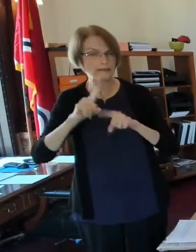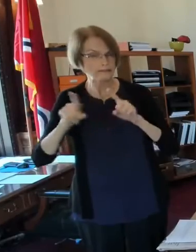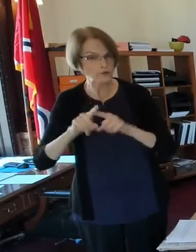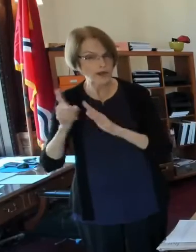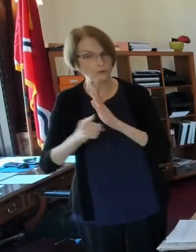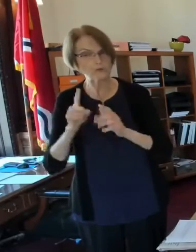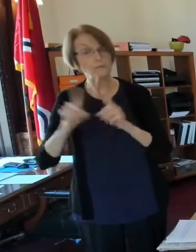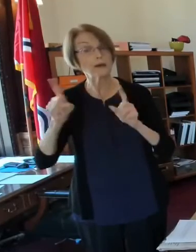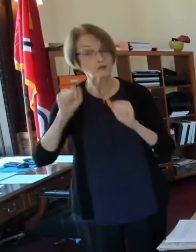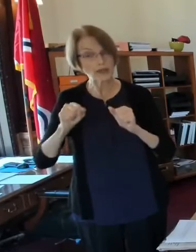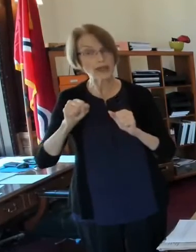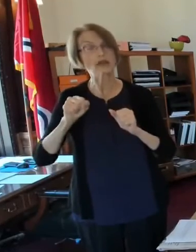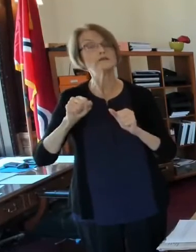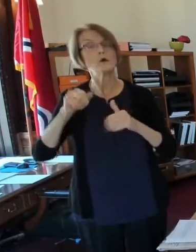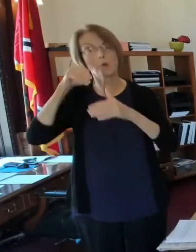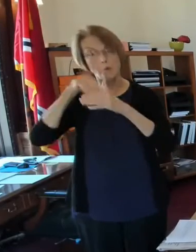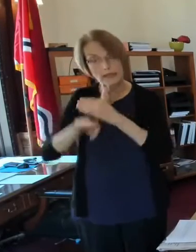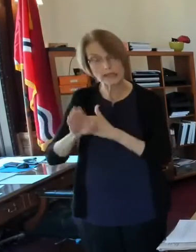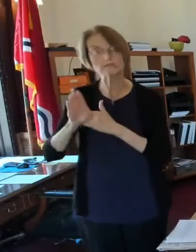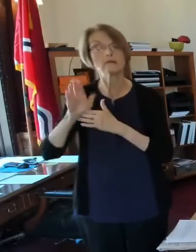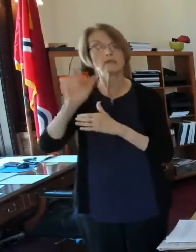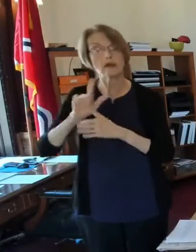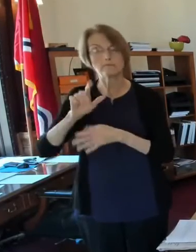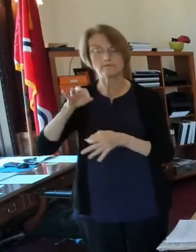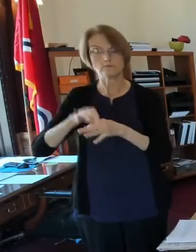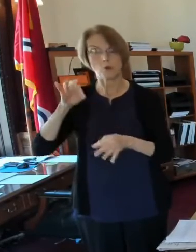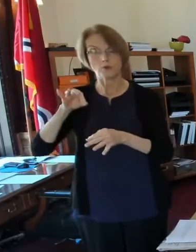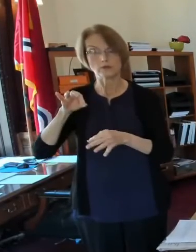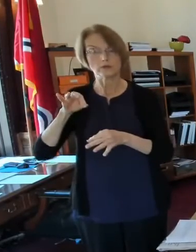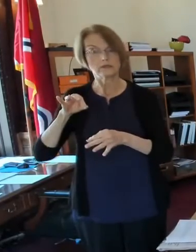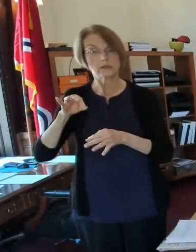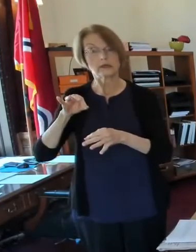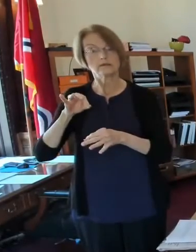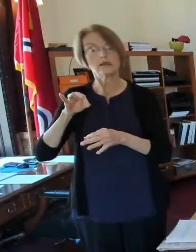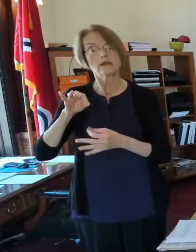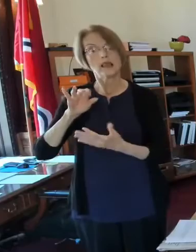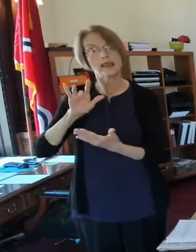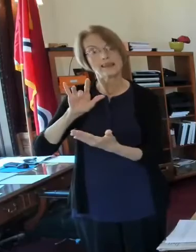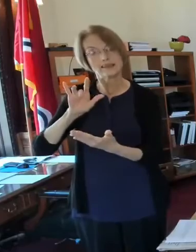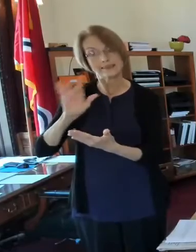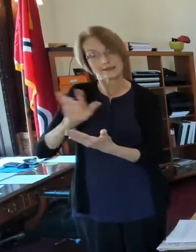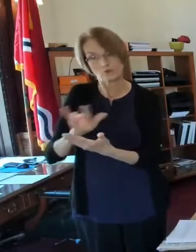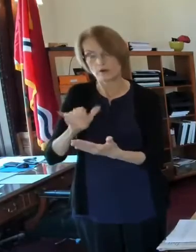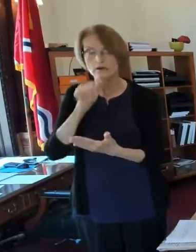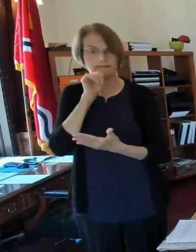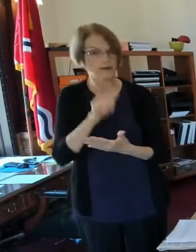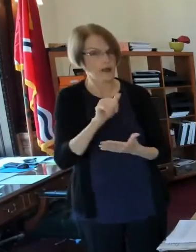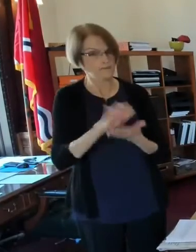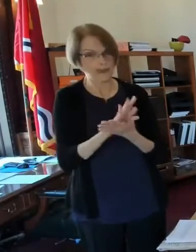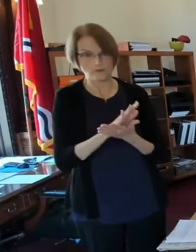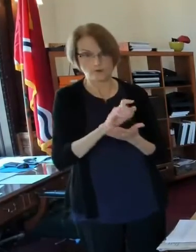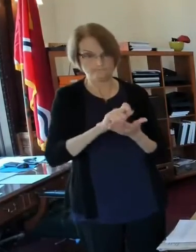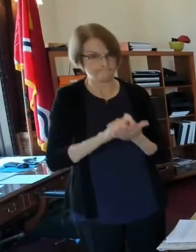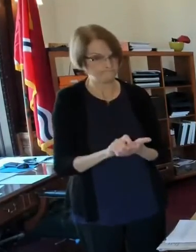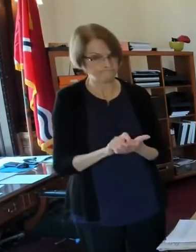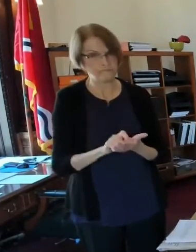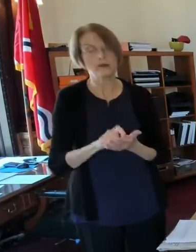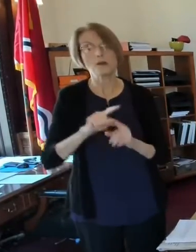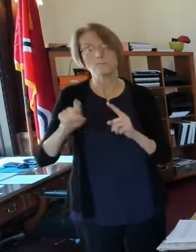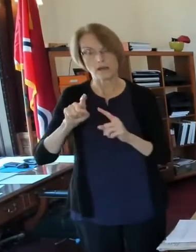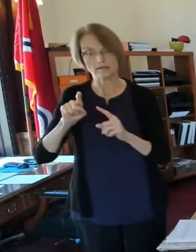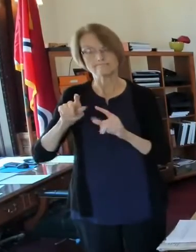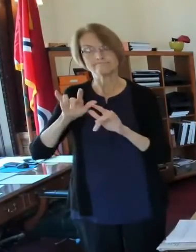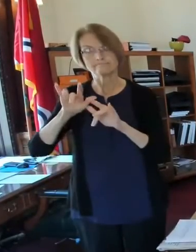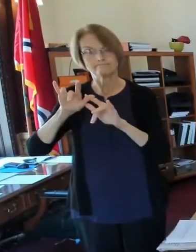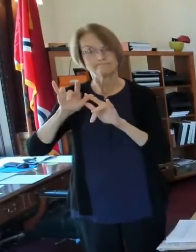and vote electronically. There'll be no paper ballots there, but you will be able to vote electronically. And then the